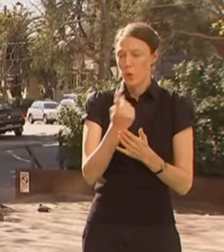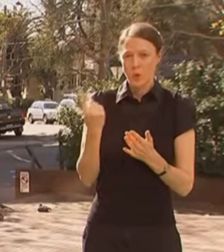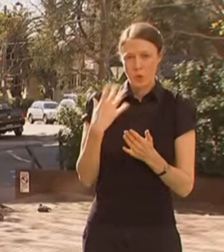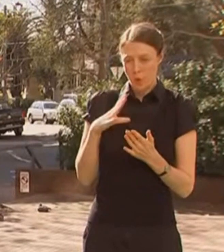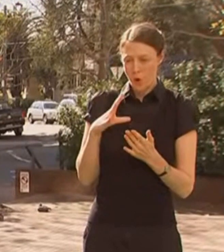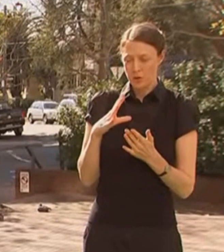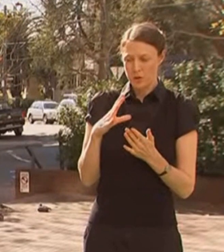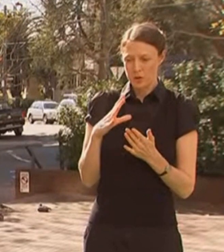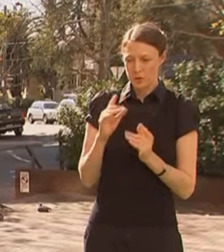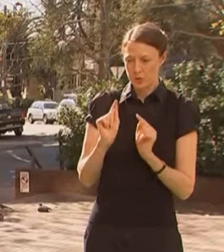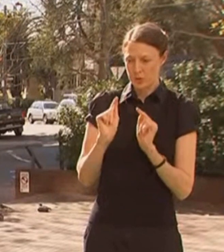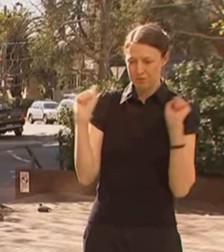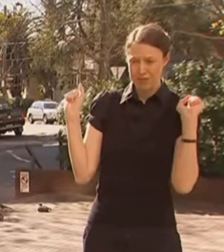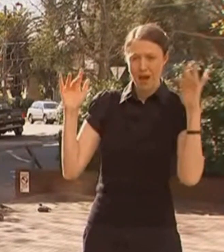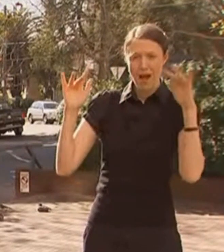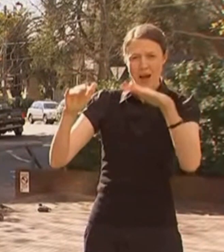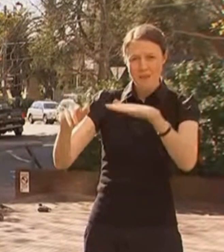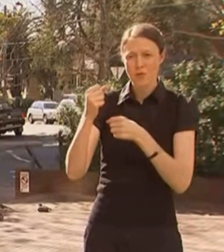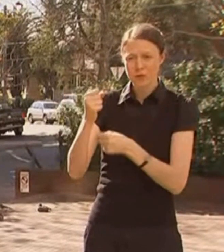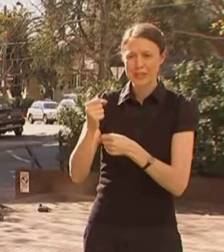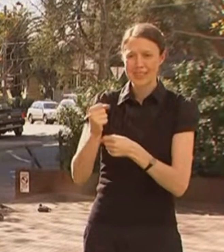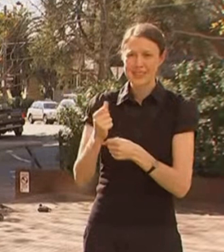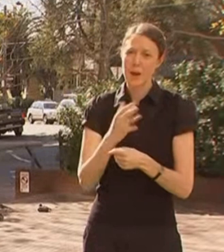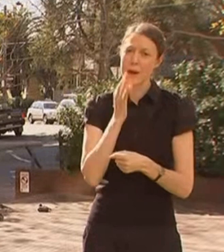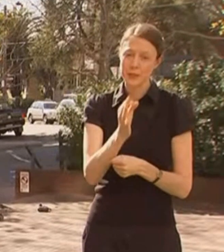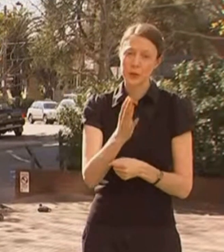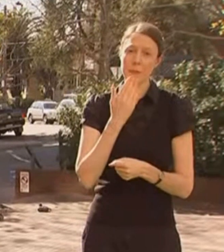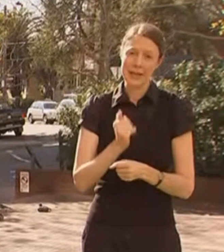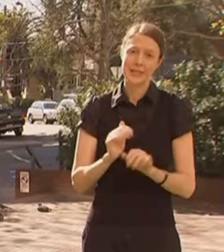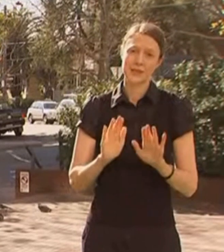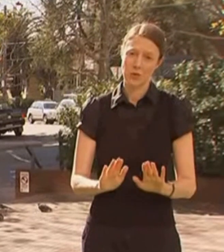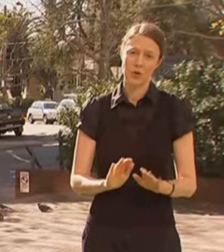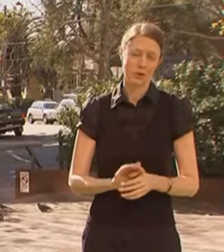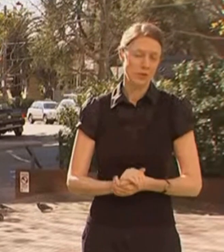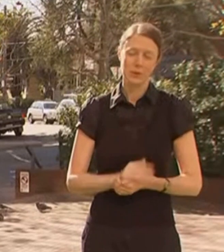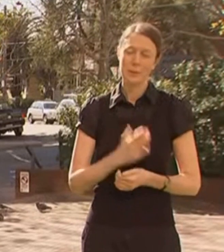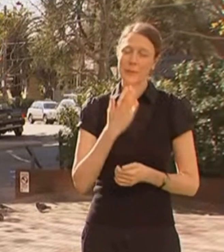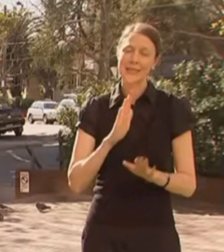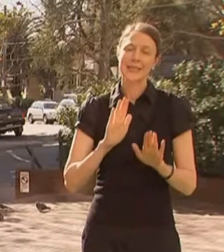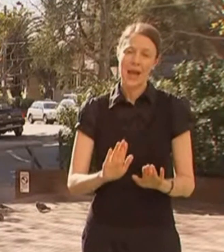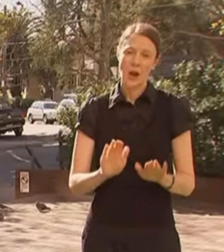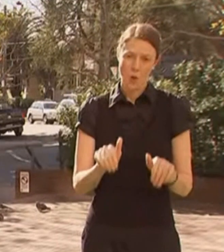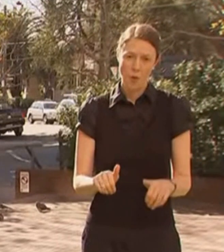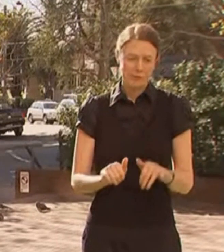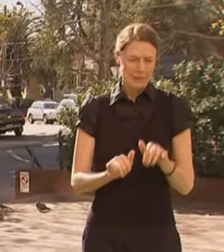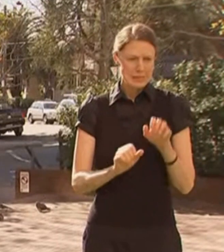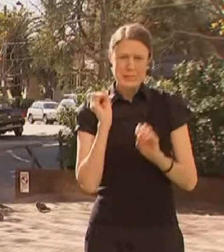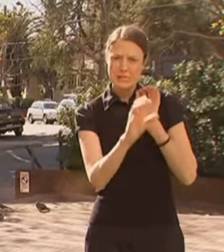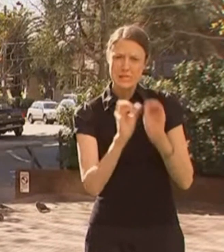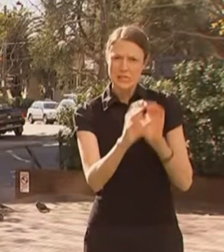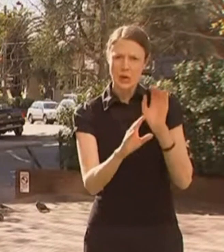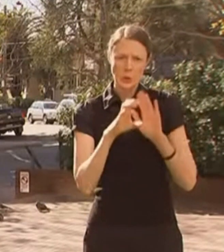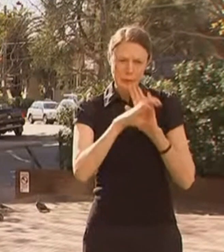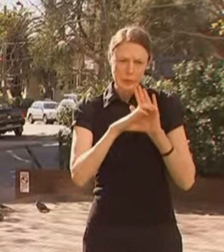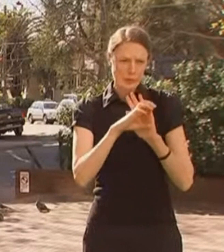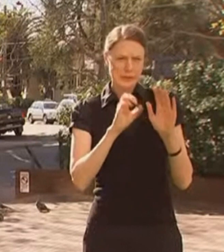everybody has really stood up and taken our advice in a way that I couldn't have imagined, and it makes me feel incredibly proud. And therefore I'm